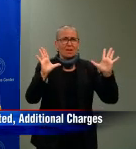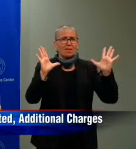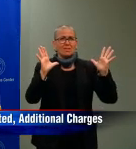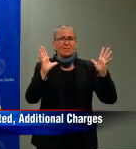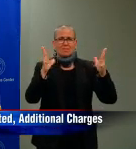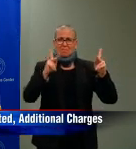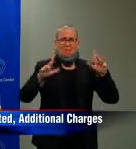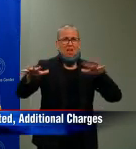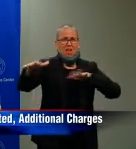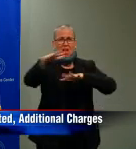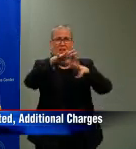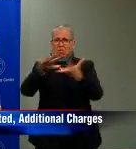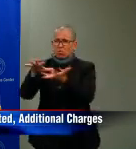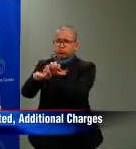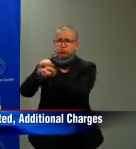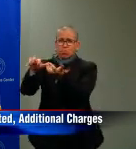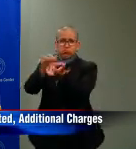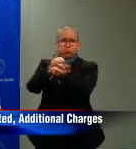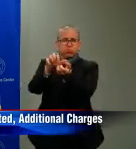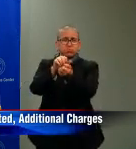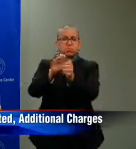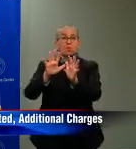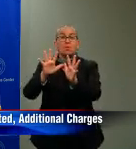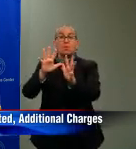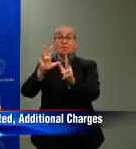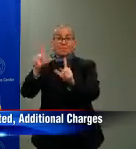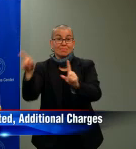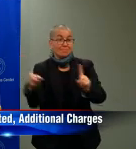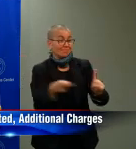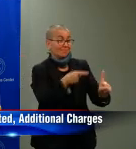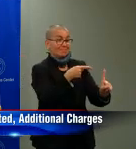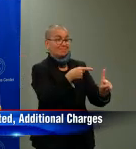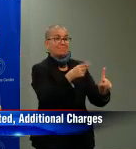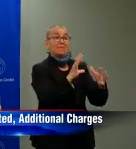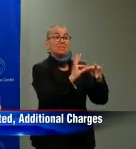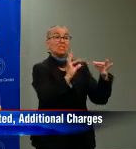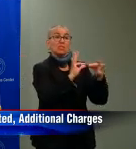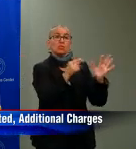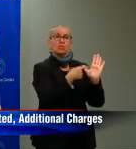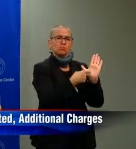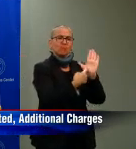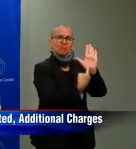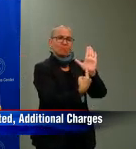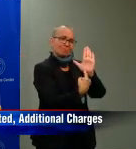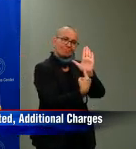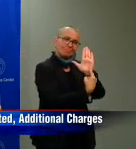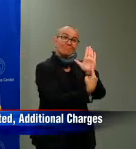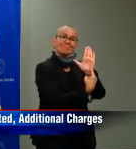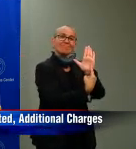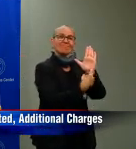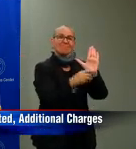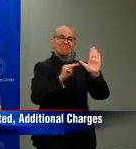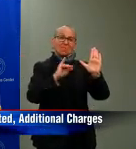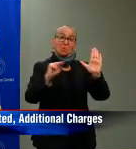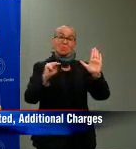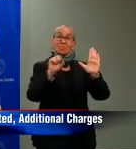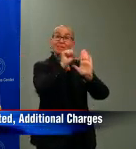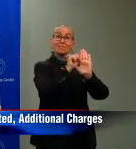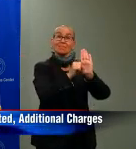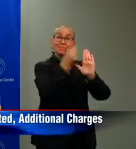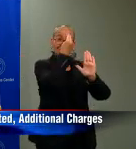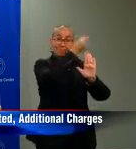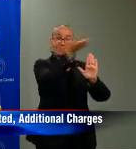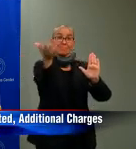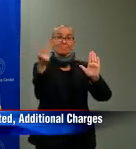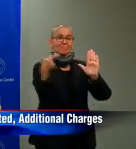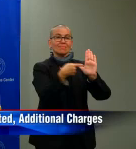path, the message is now here in Minnesota for the last 5 days, come back to the issue at hand,